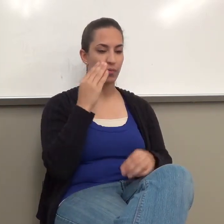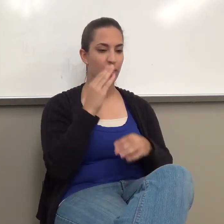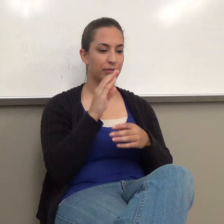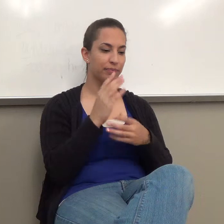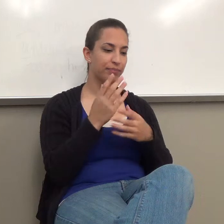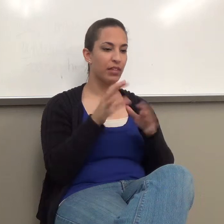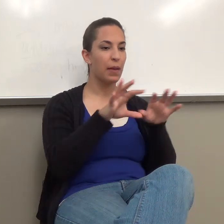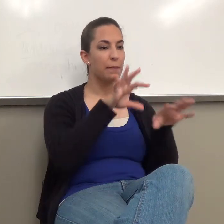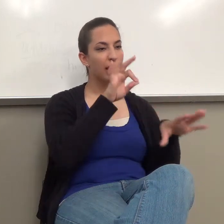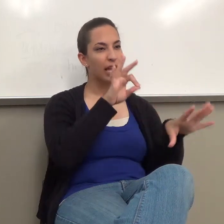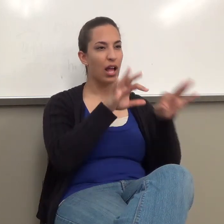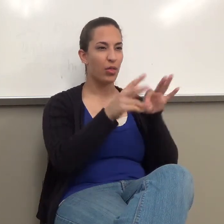the three-part essay map.